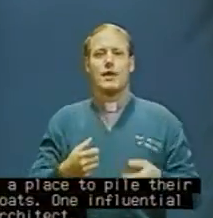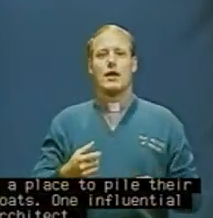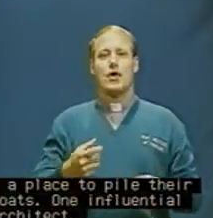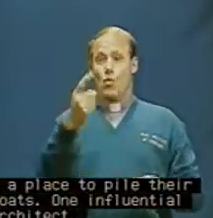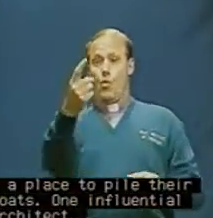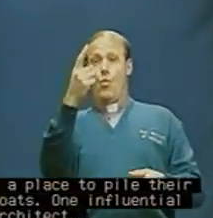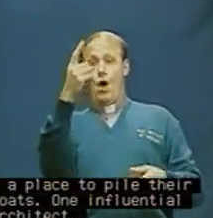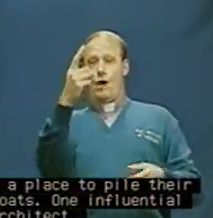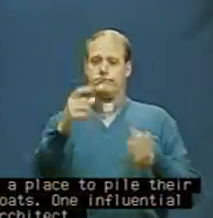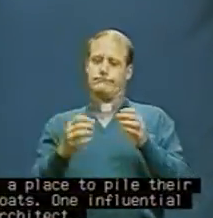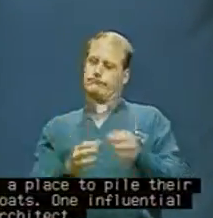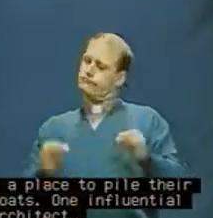influential architect,